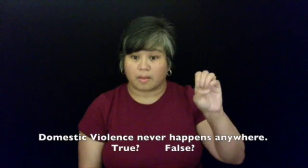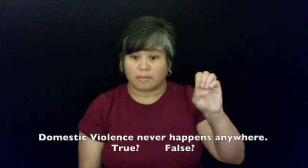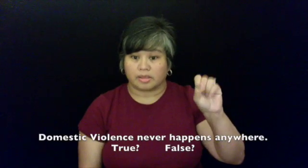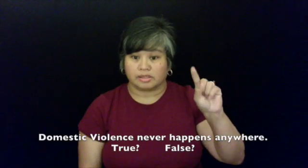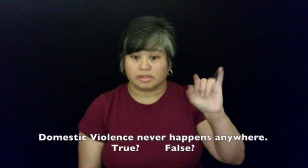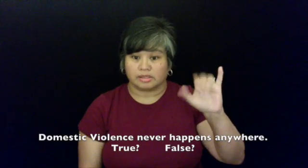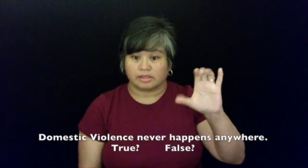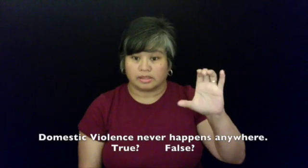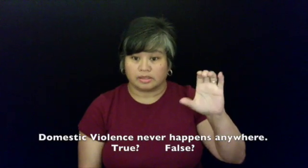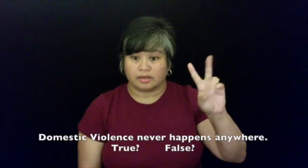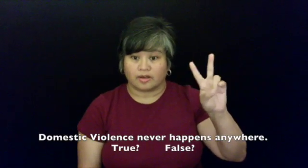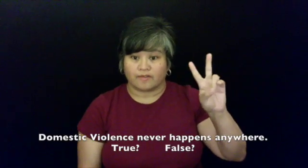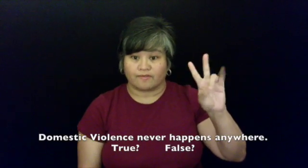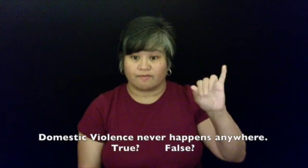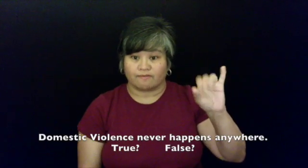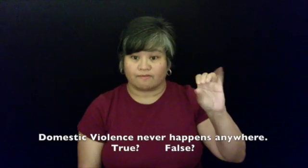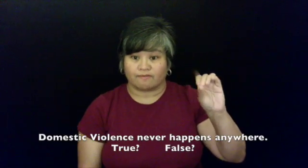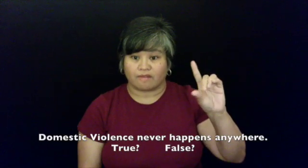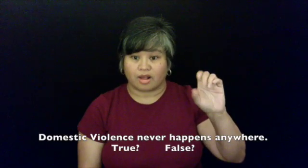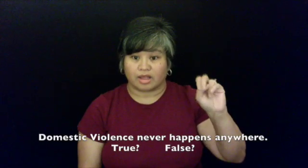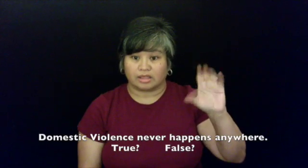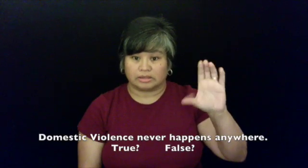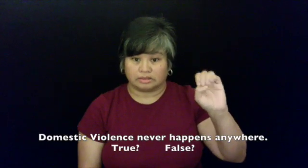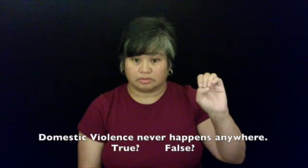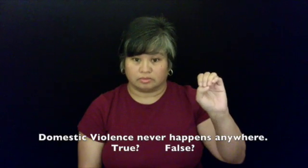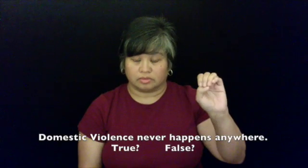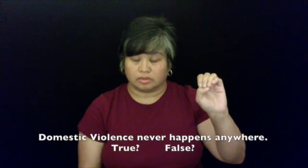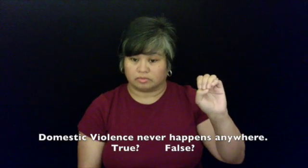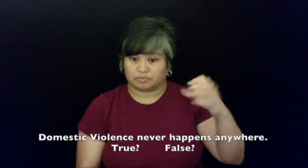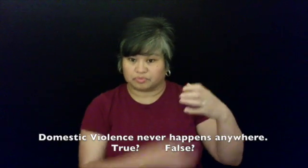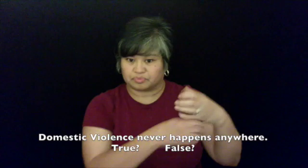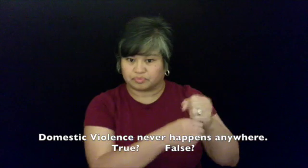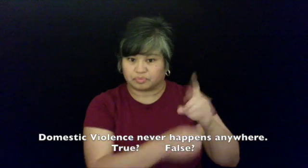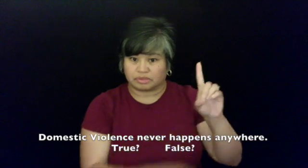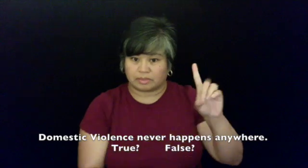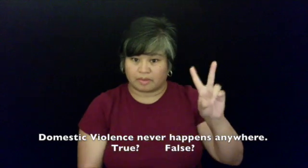Domestic violence never happens anywhere. True or false?